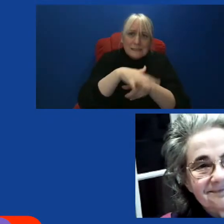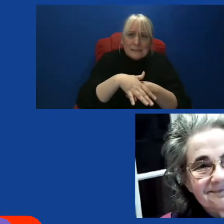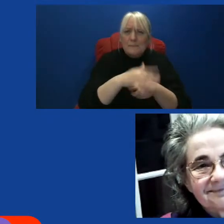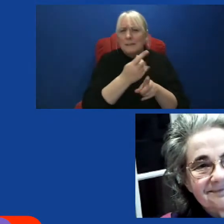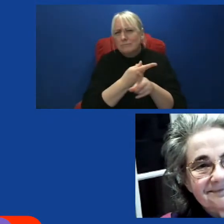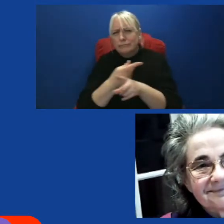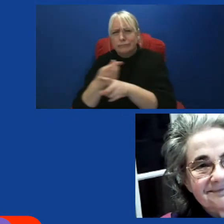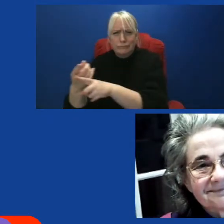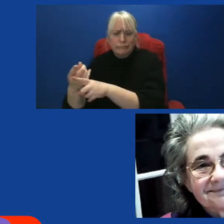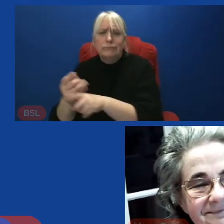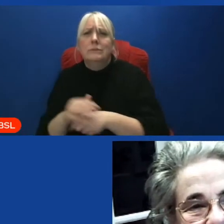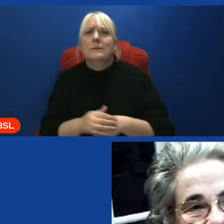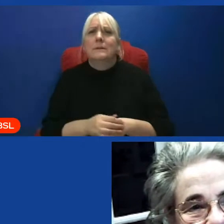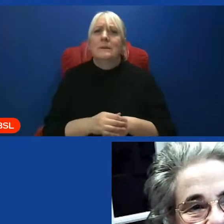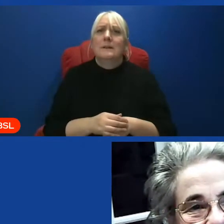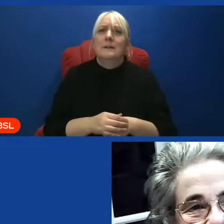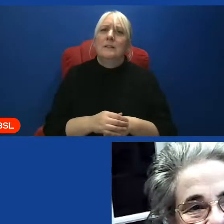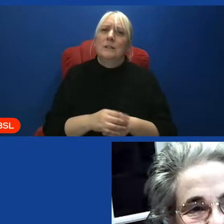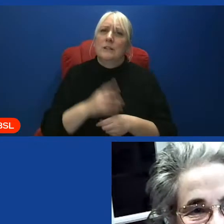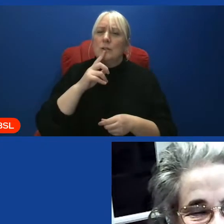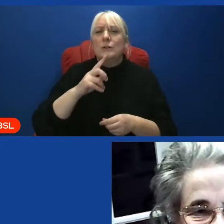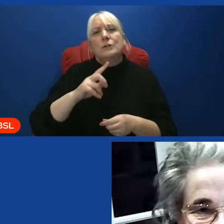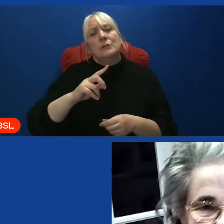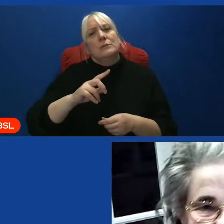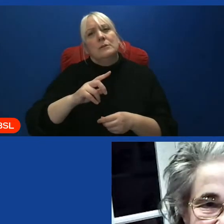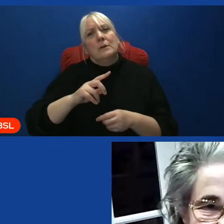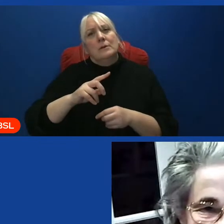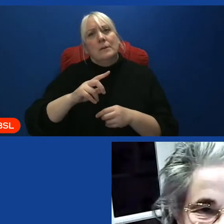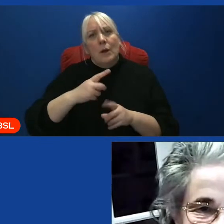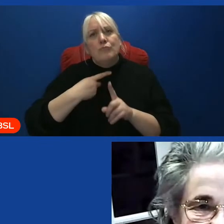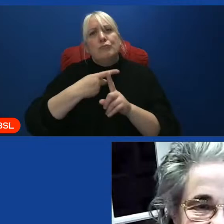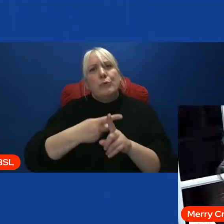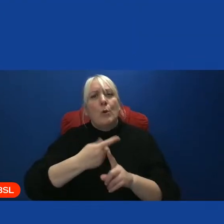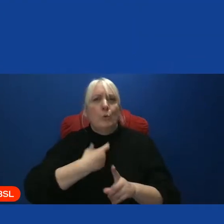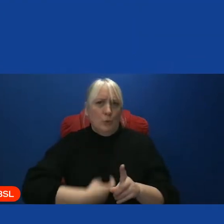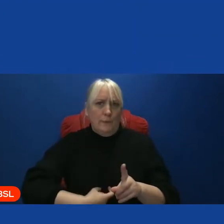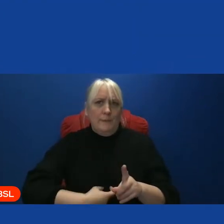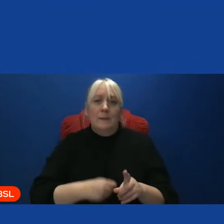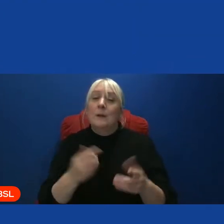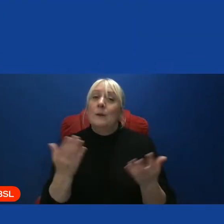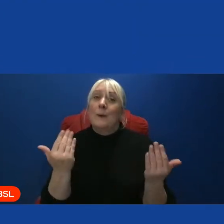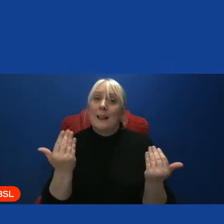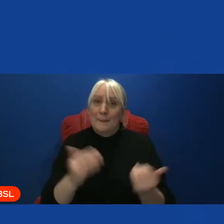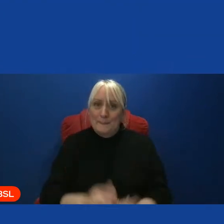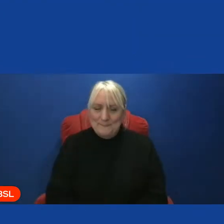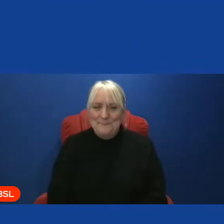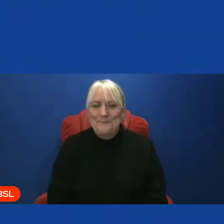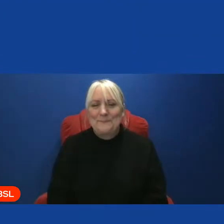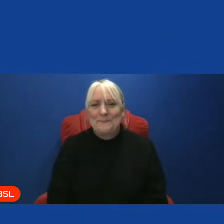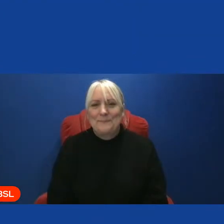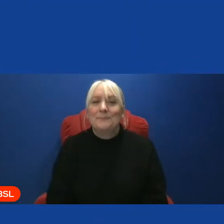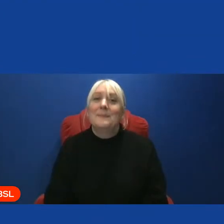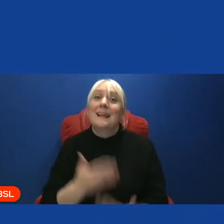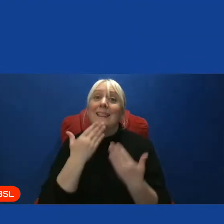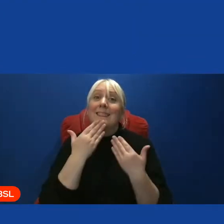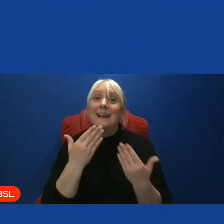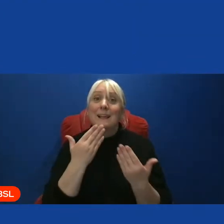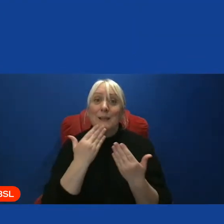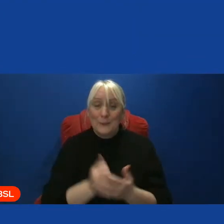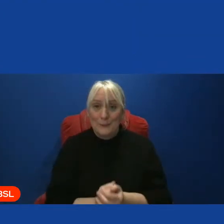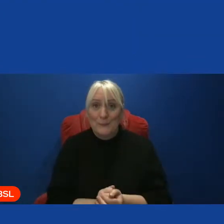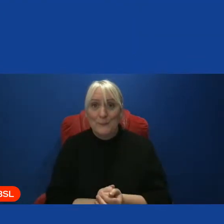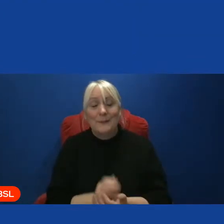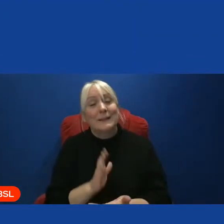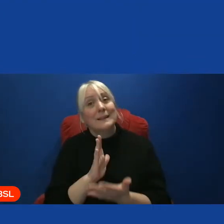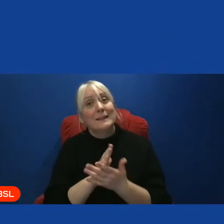a passionate pro-human. So warm welcome, Mary, and over to you. Thank you very much. I'm very